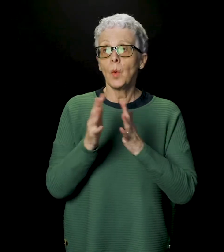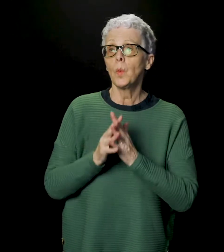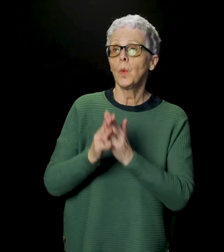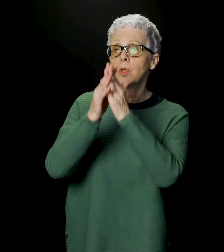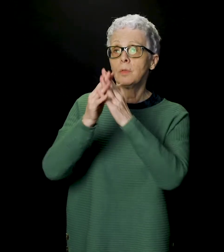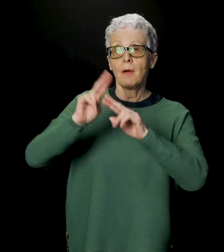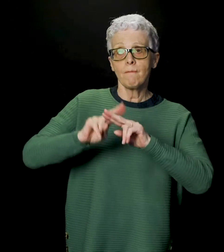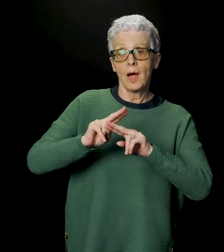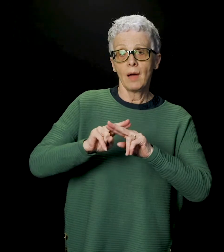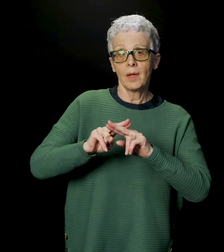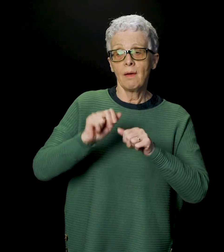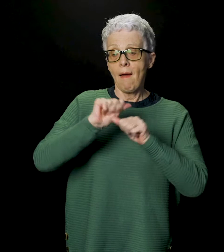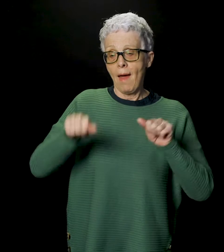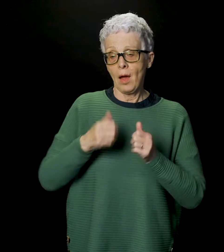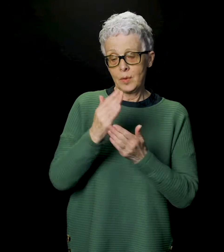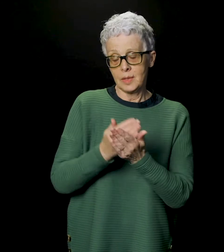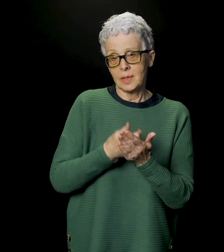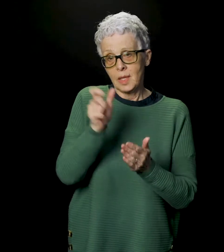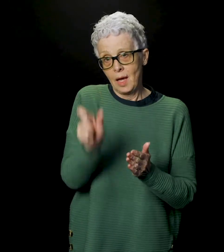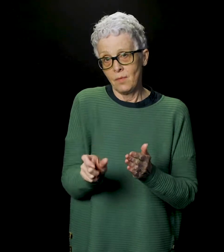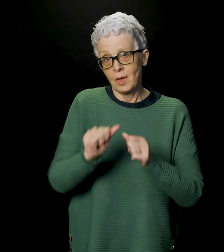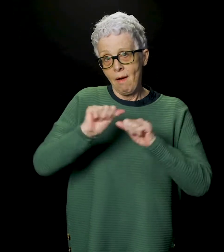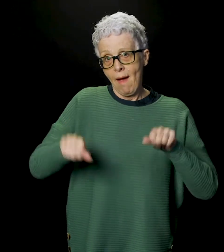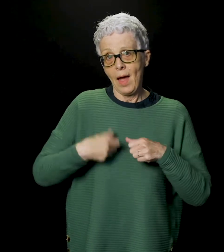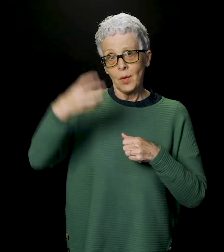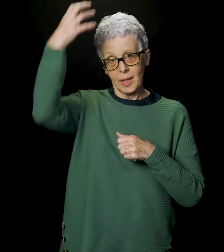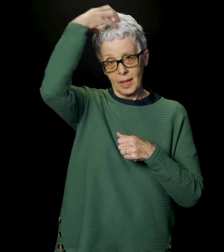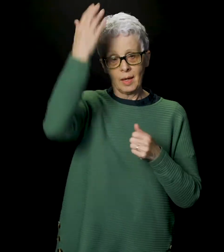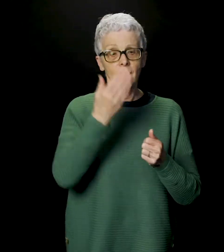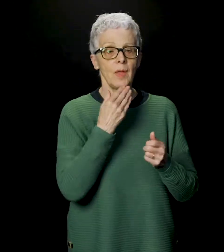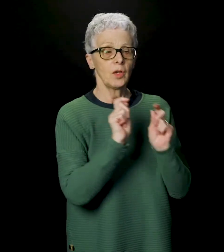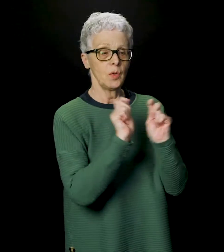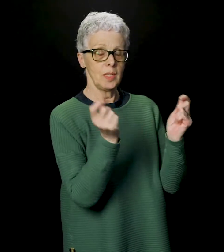our Father, our Saviour and our King. Thanks, team, for leading us.